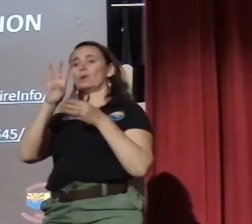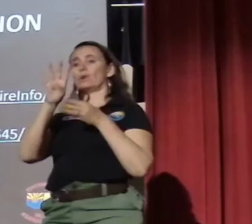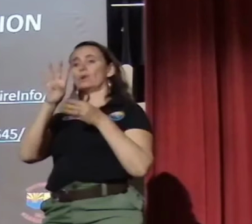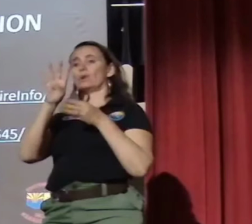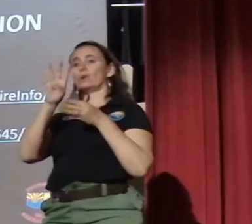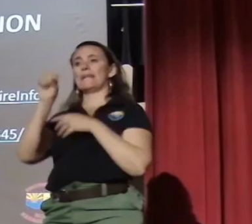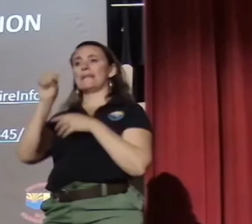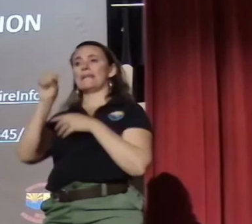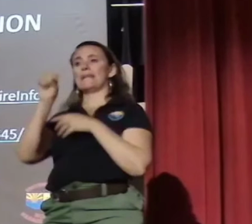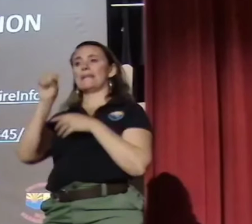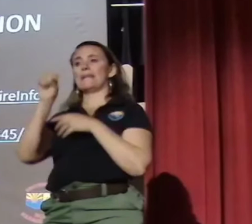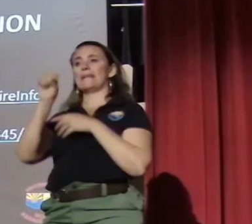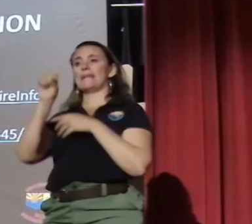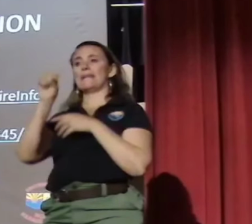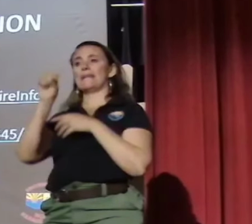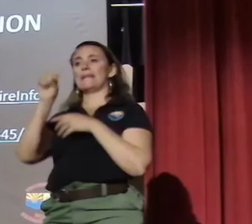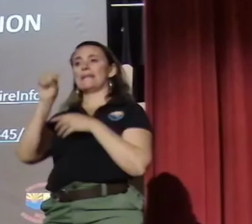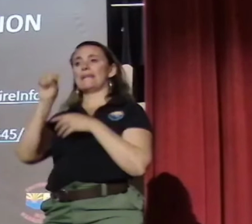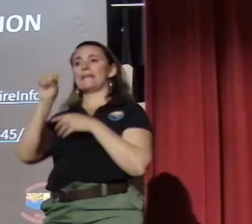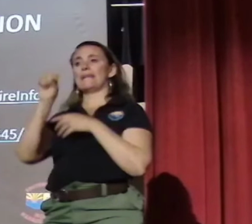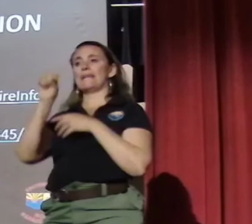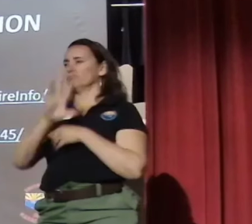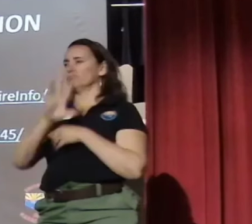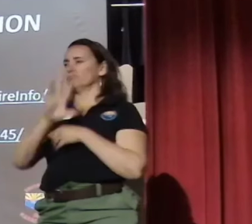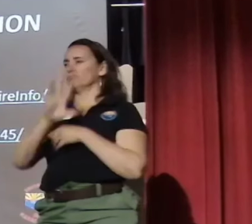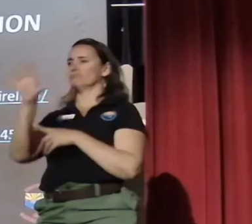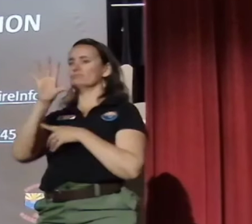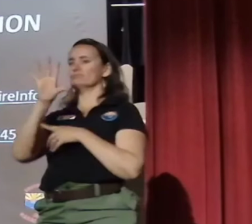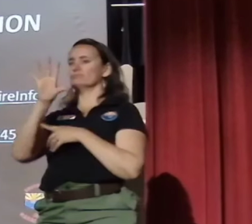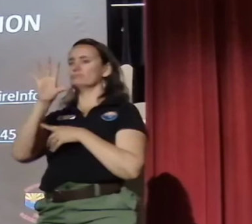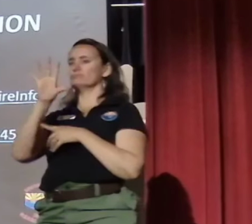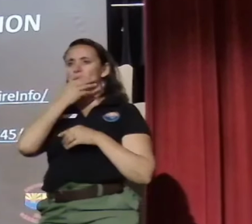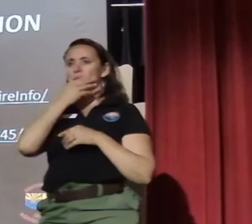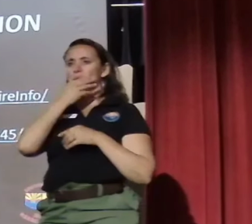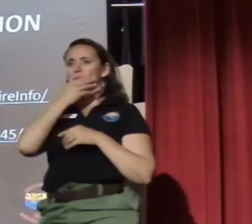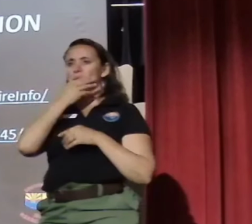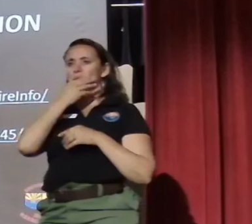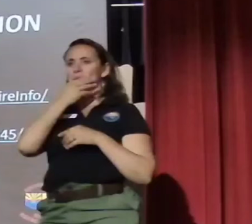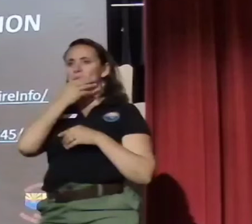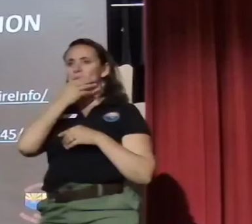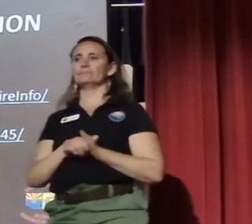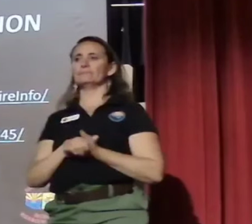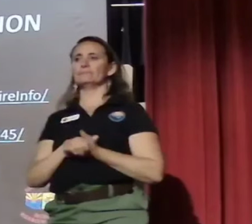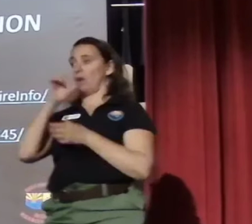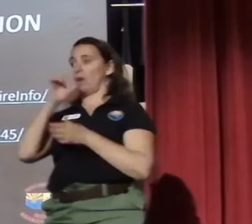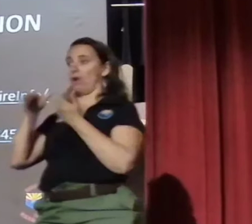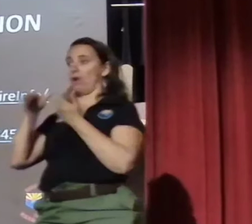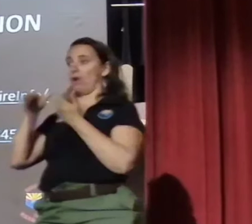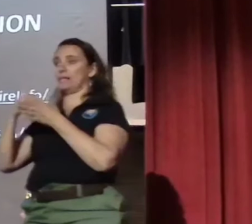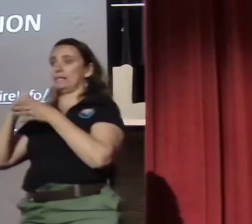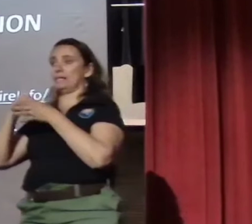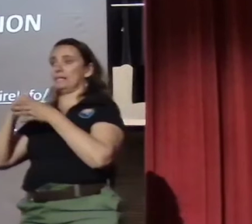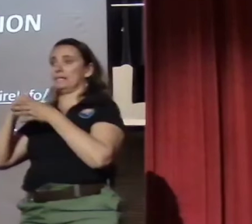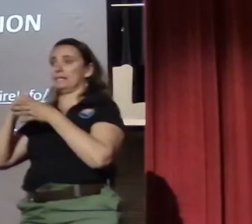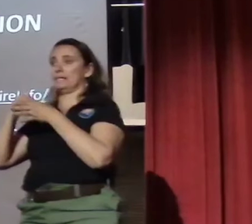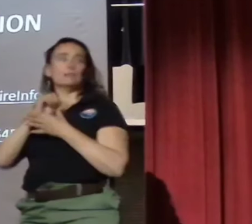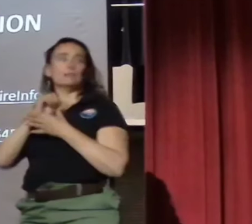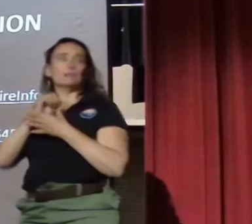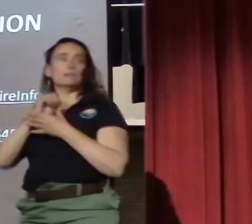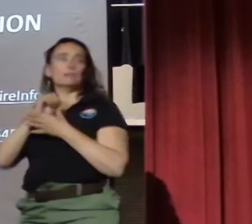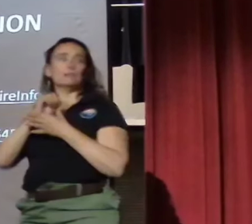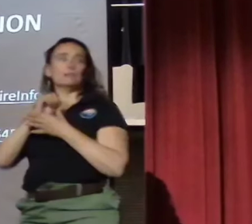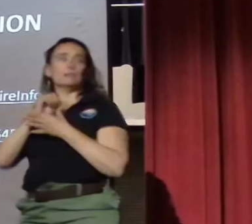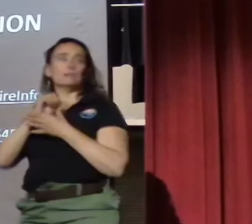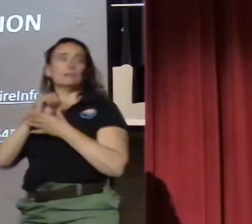southwest, currently 24 incidents that are being managed. Not all in Arizona. No, it's across